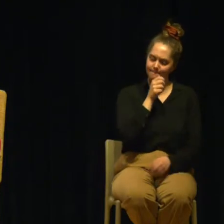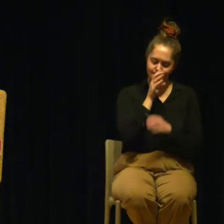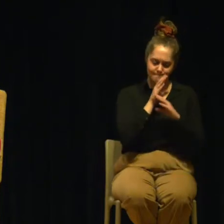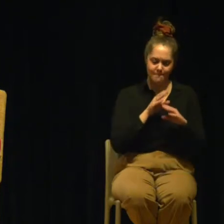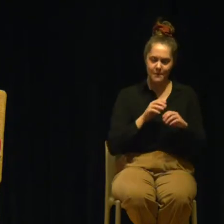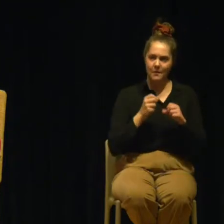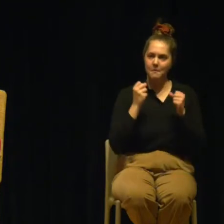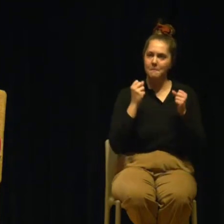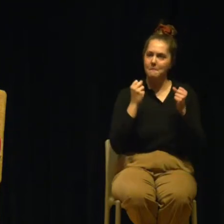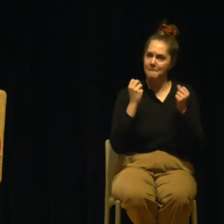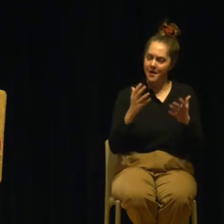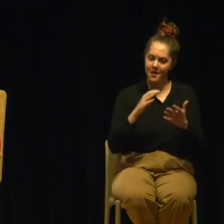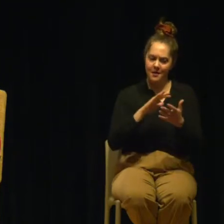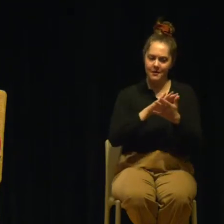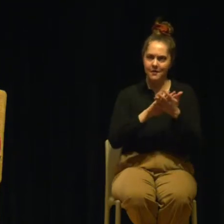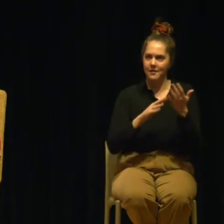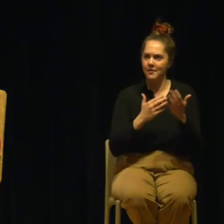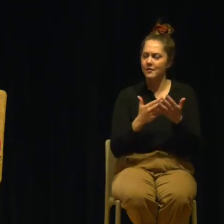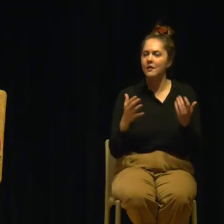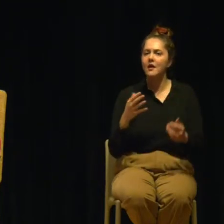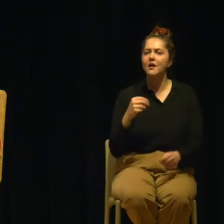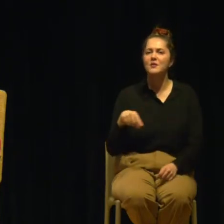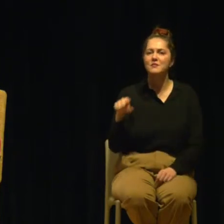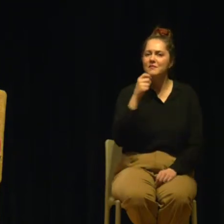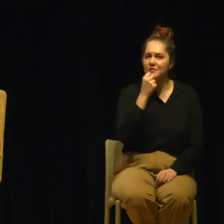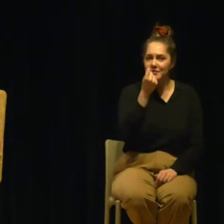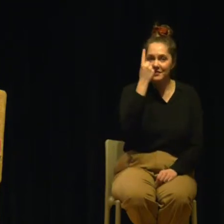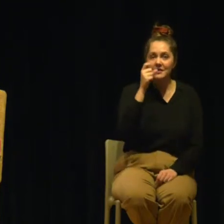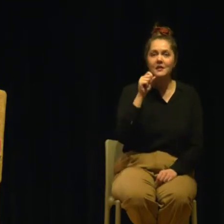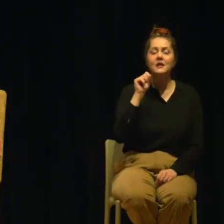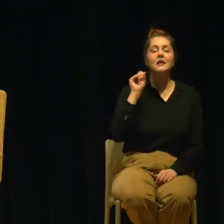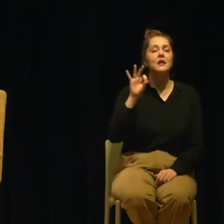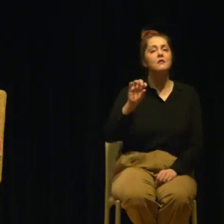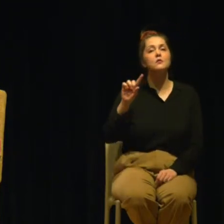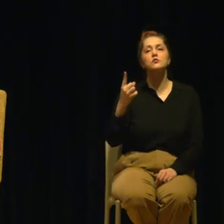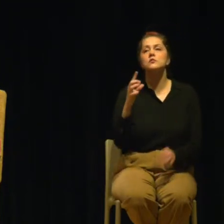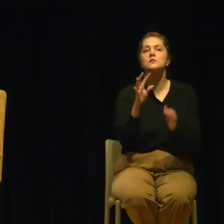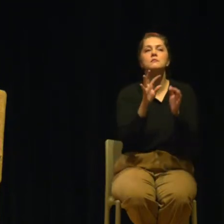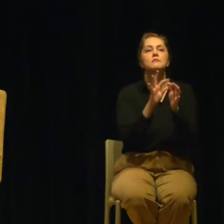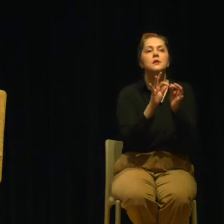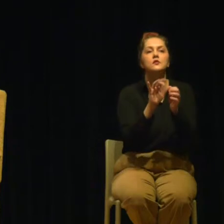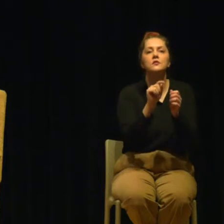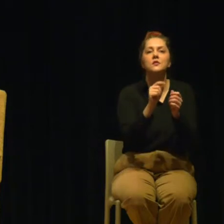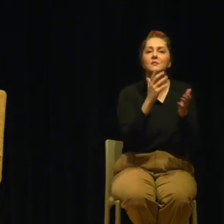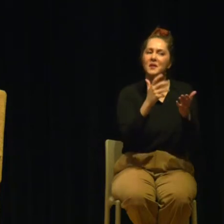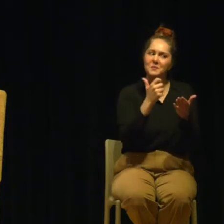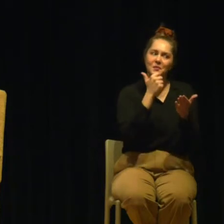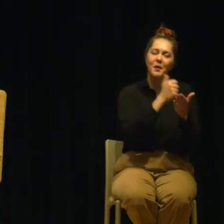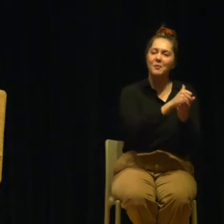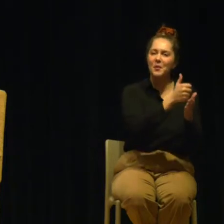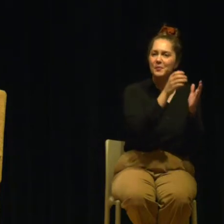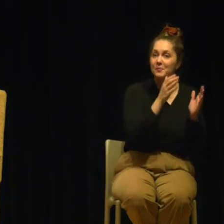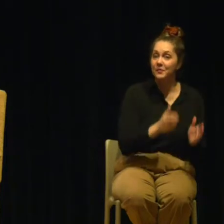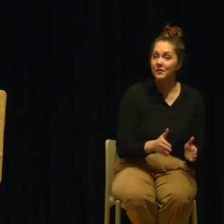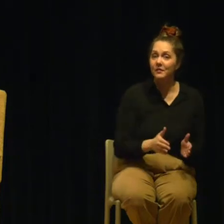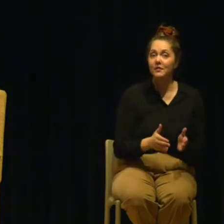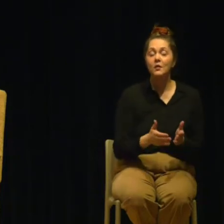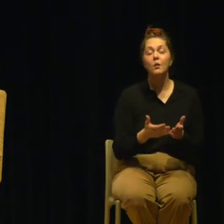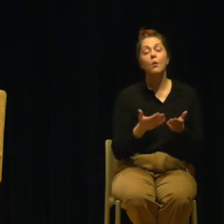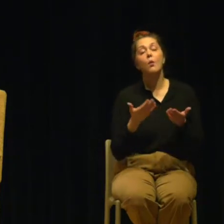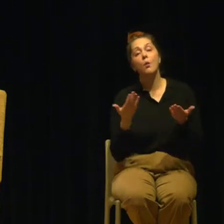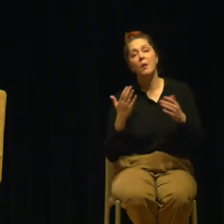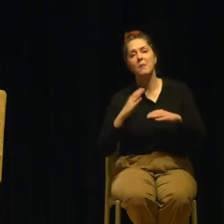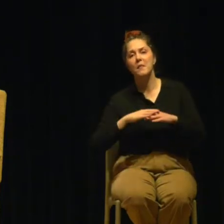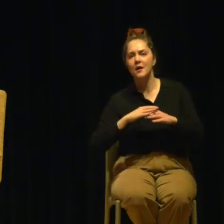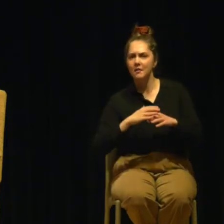of things. And you don't understand that if you just brought it up, you might be able to help someone, or at the very least